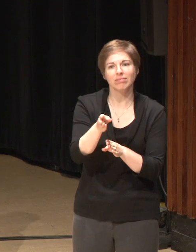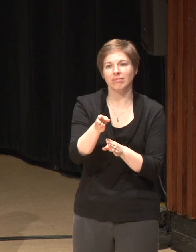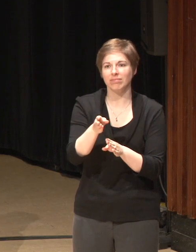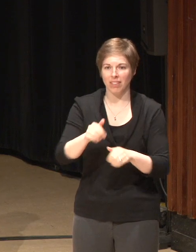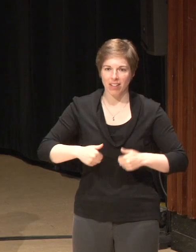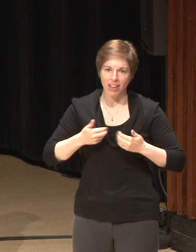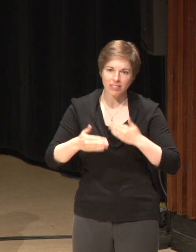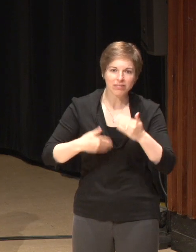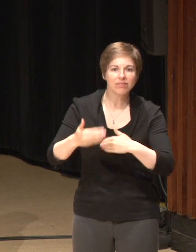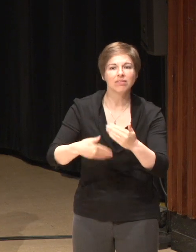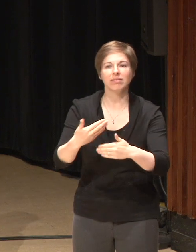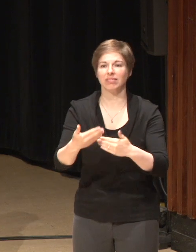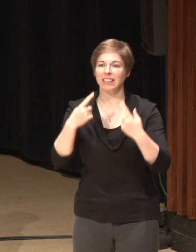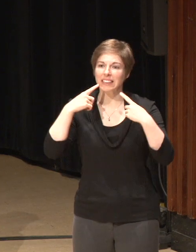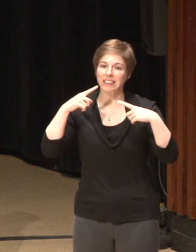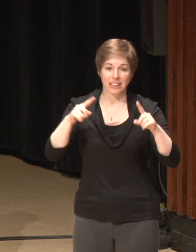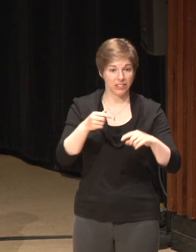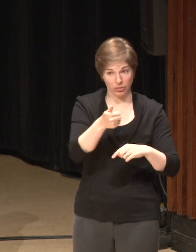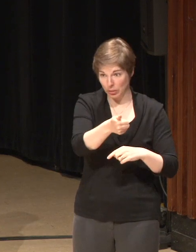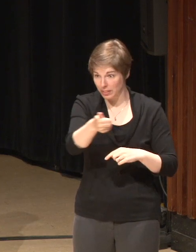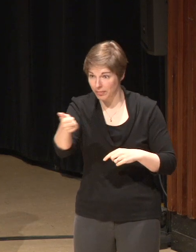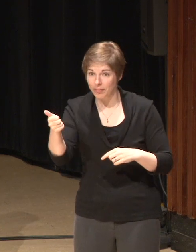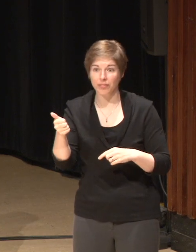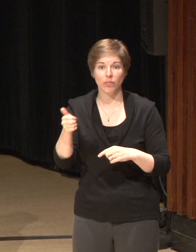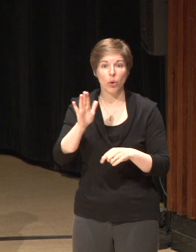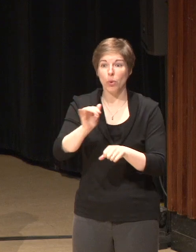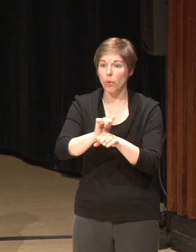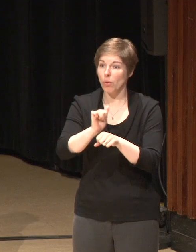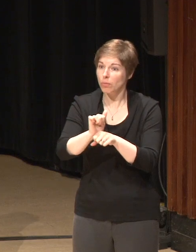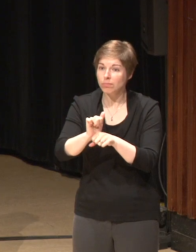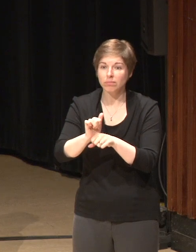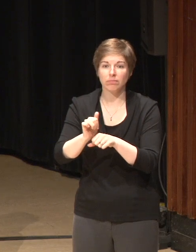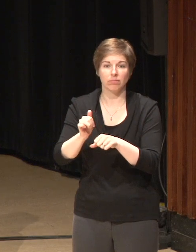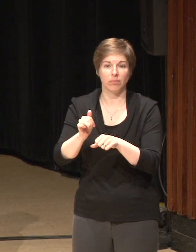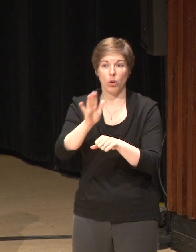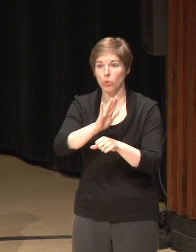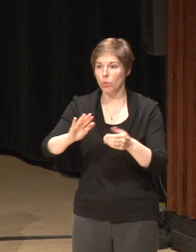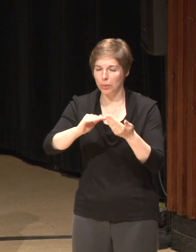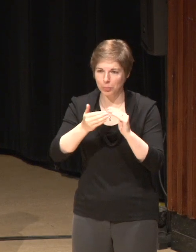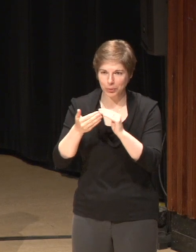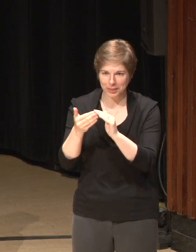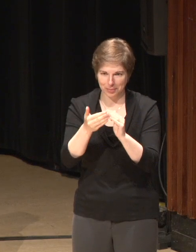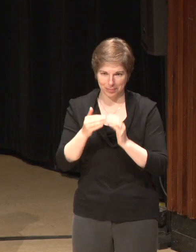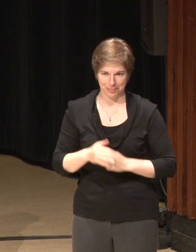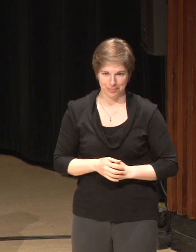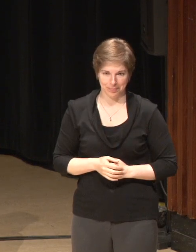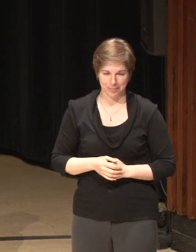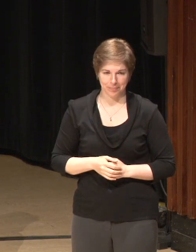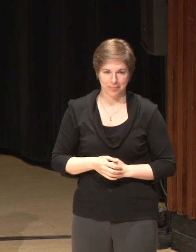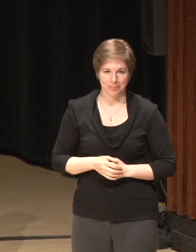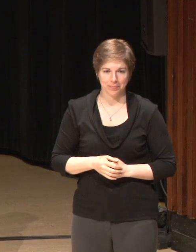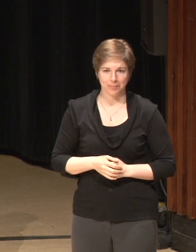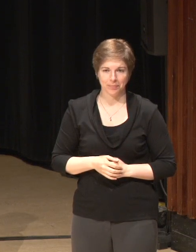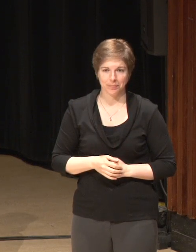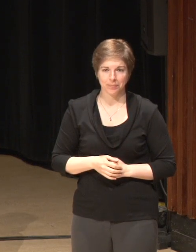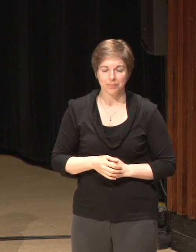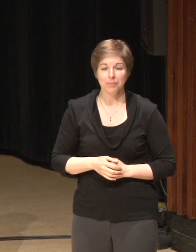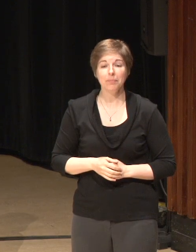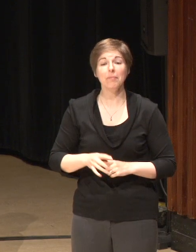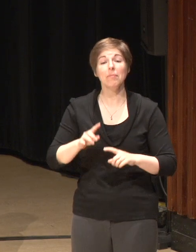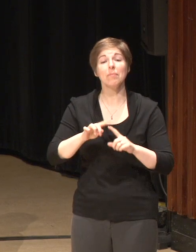your employer or your clients, and success for your community. I would remind you, though, as you have been part